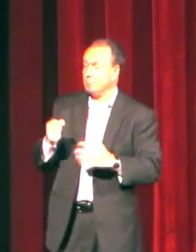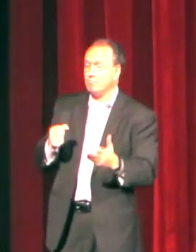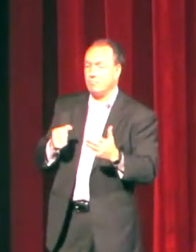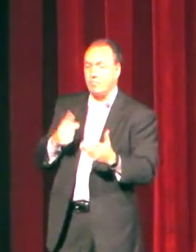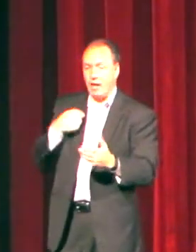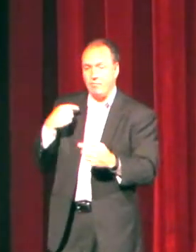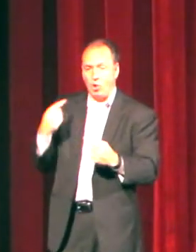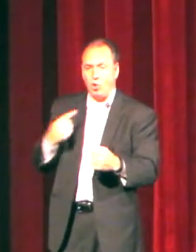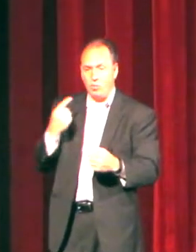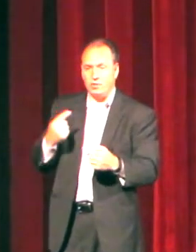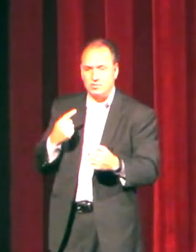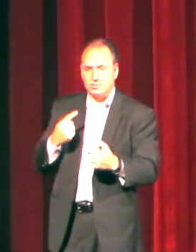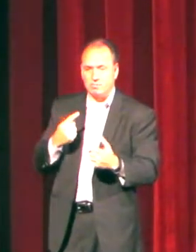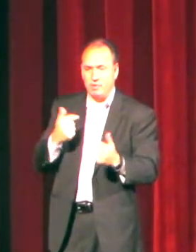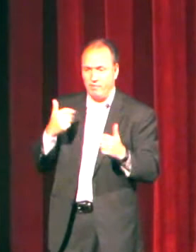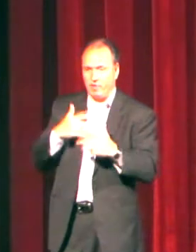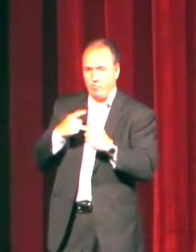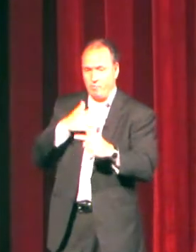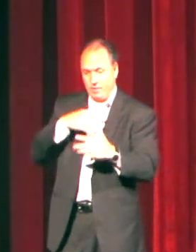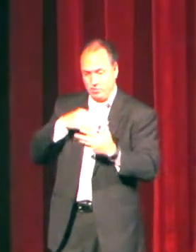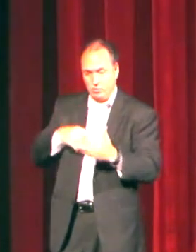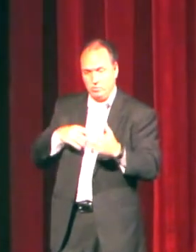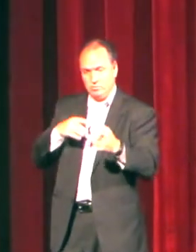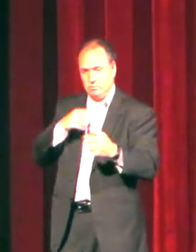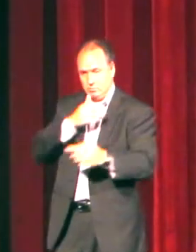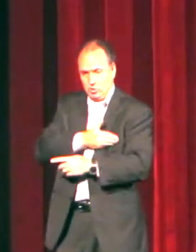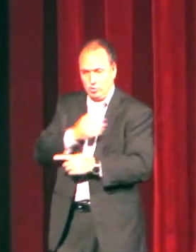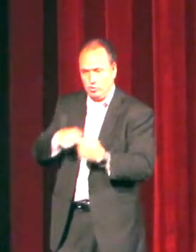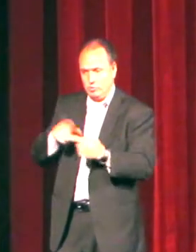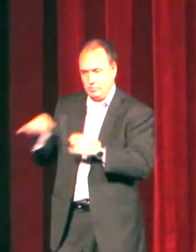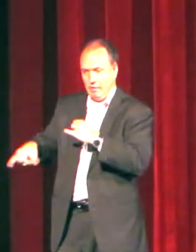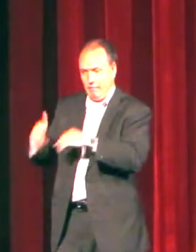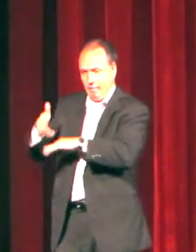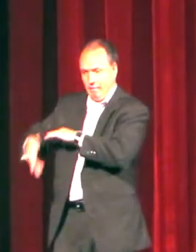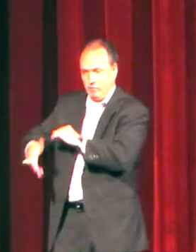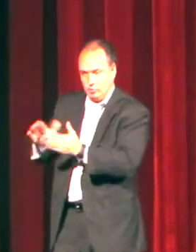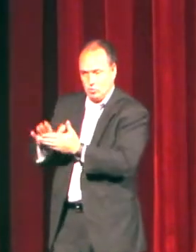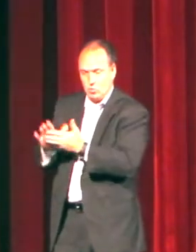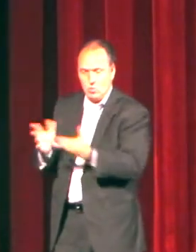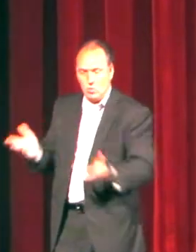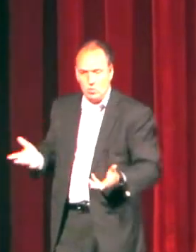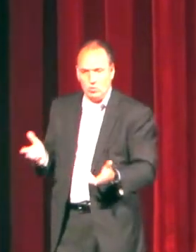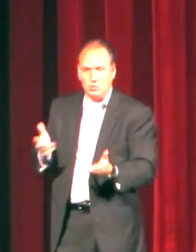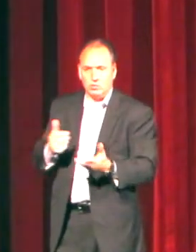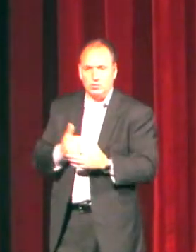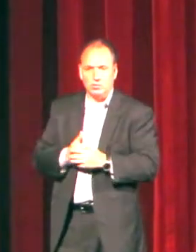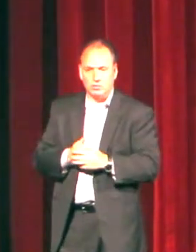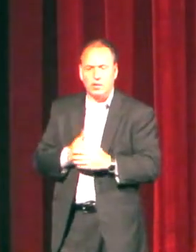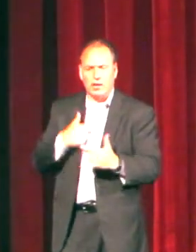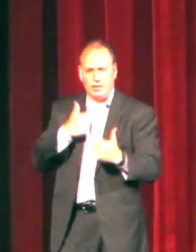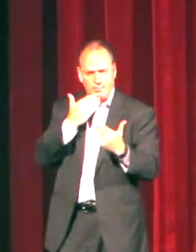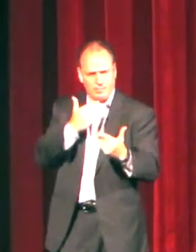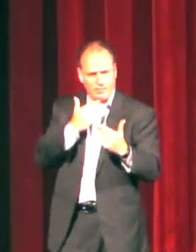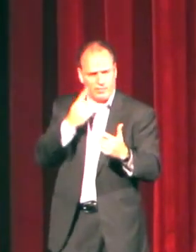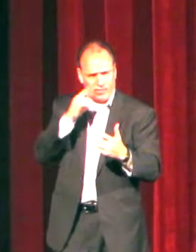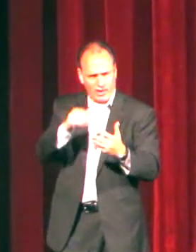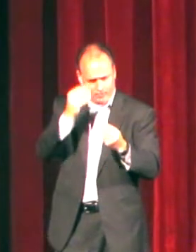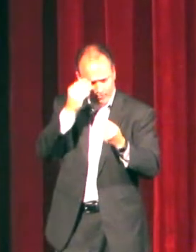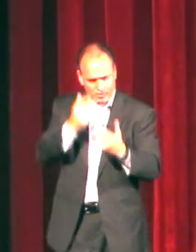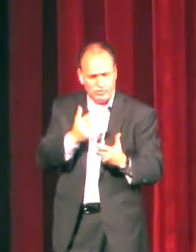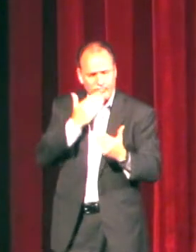No. I've always been afraid we're going to stay after, Yeah, and I can see that. And I appreciate that